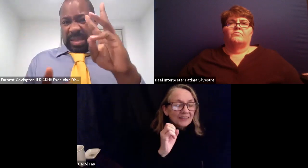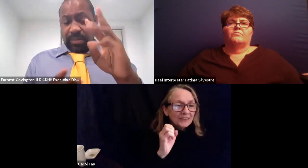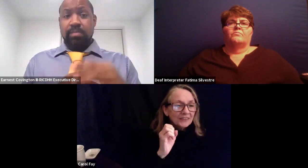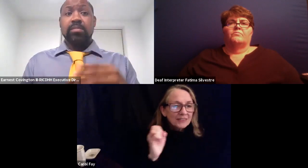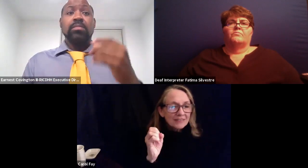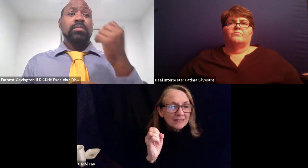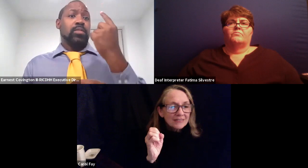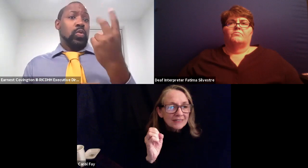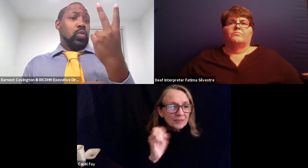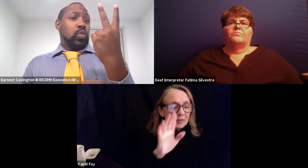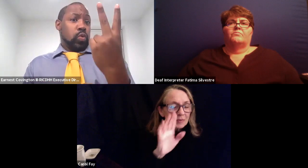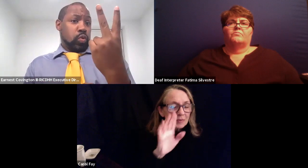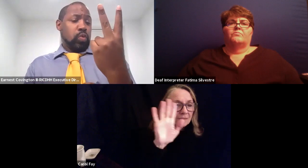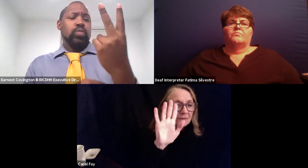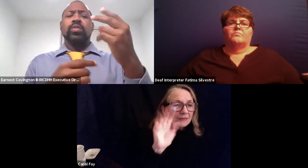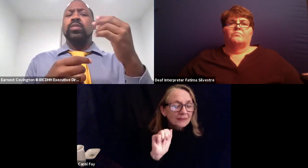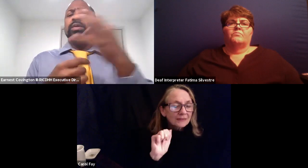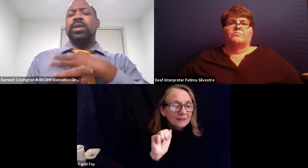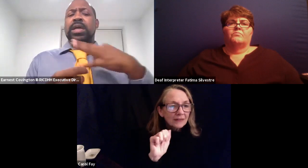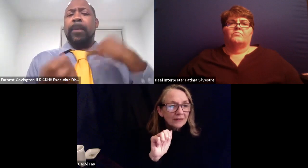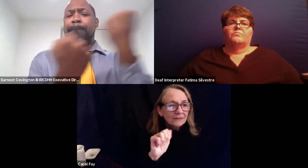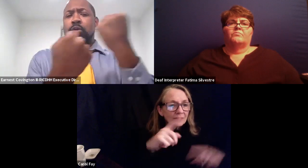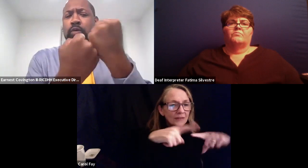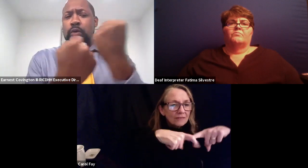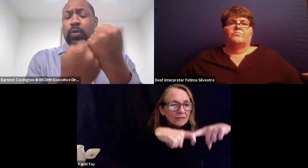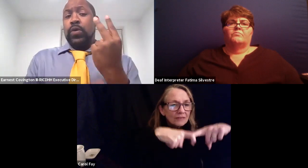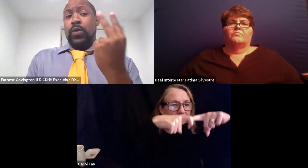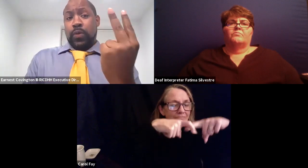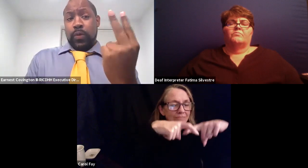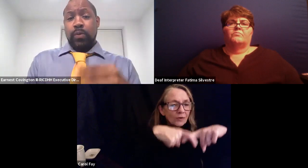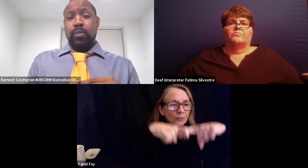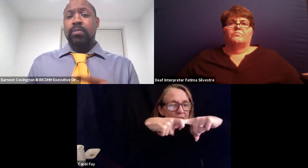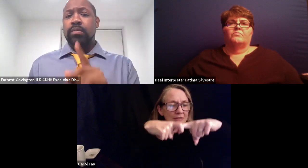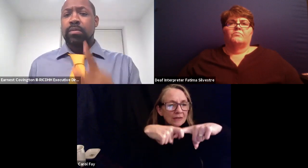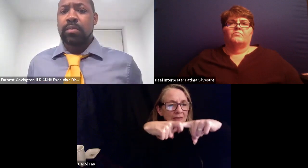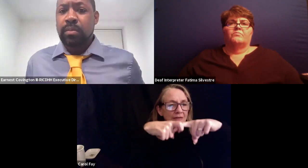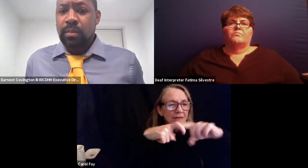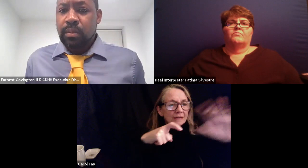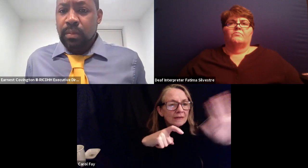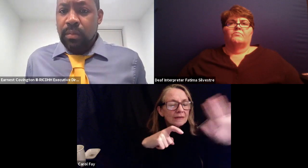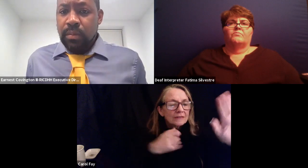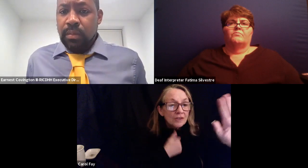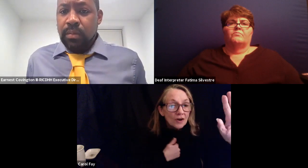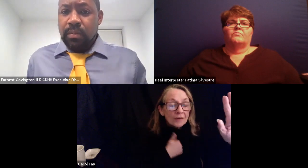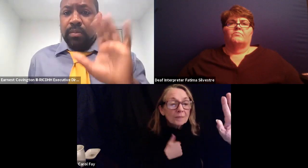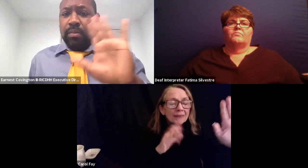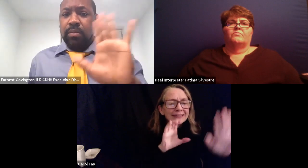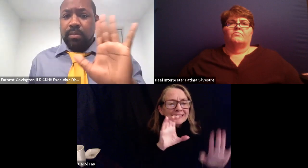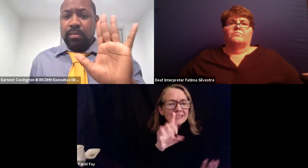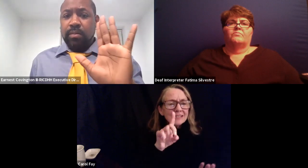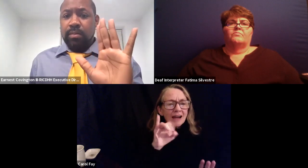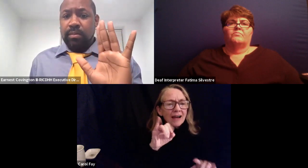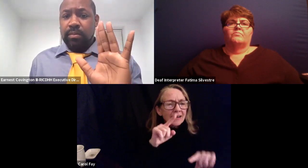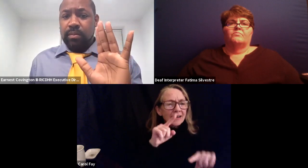Oh, Ernest can see the interpreter. Okay, we're gonna have to hold 1 second. Sorry,